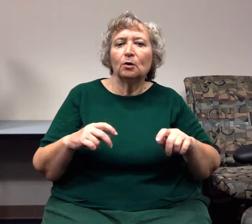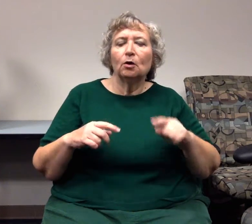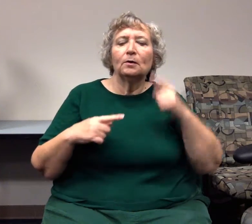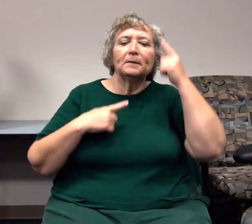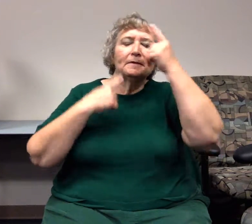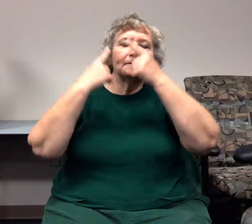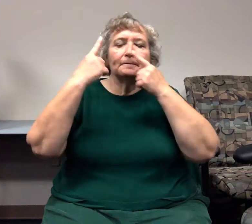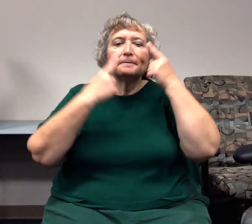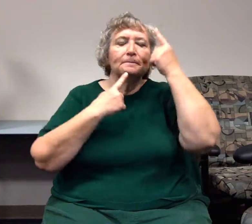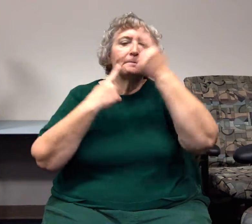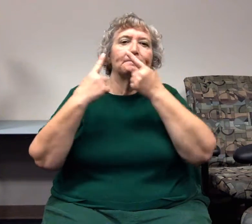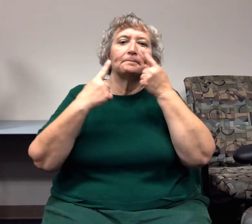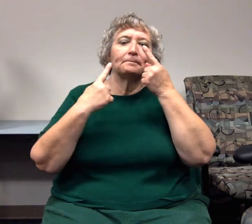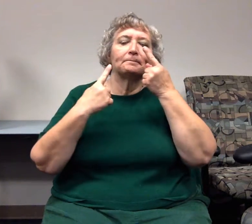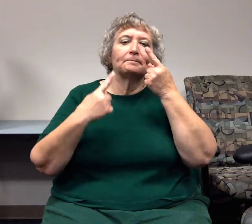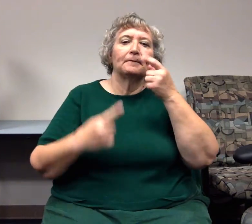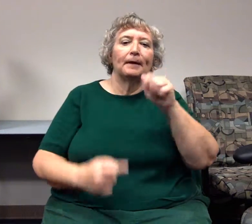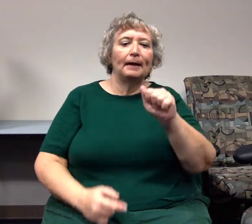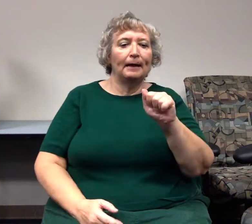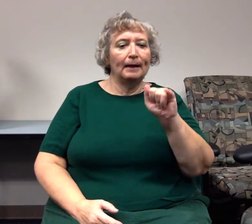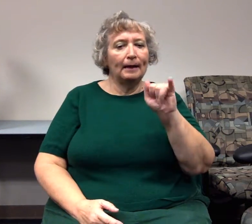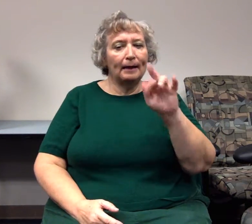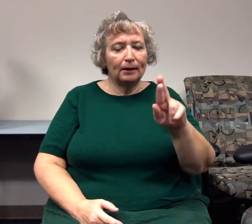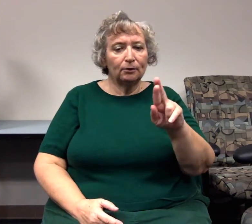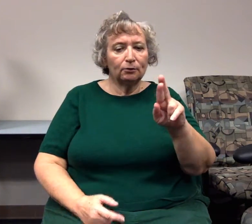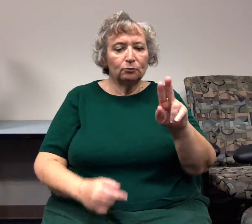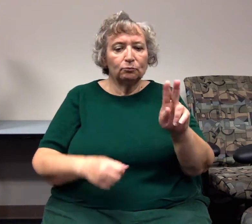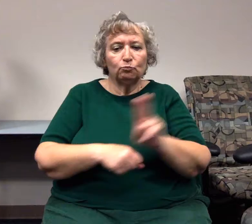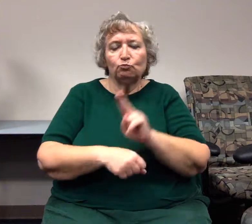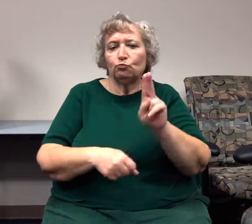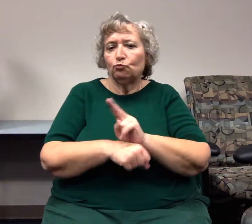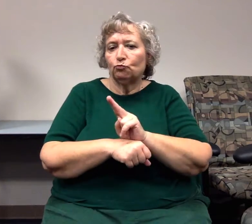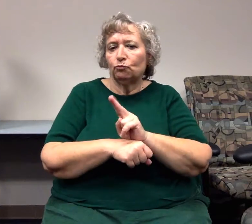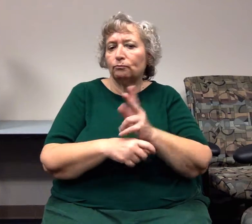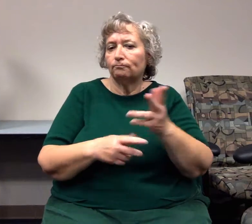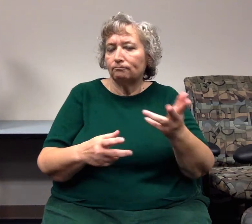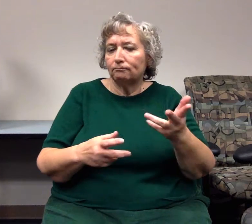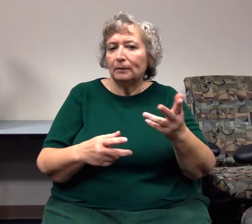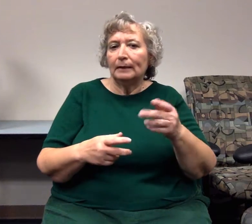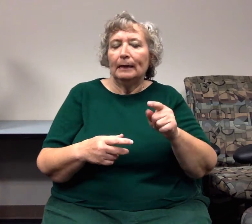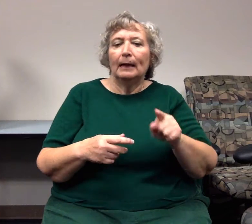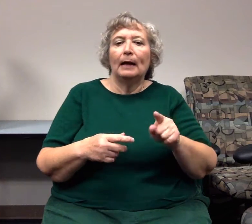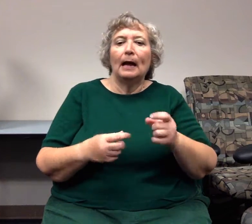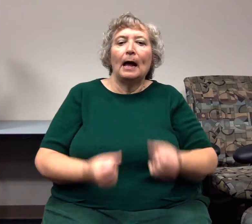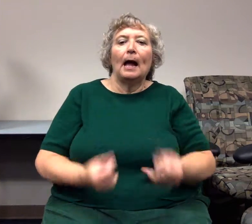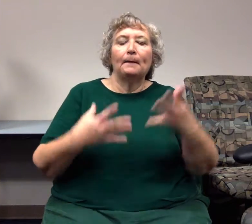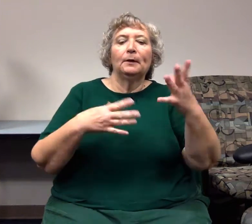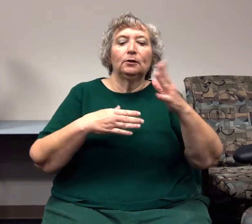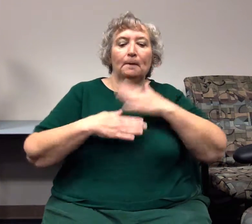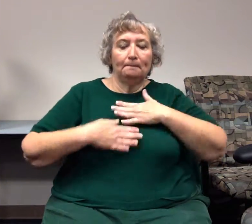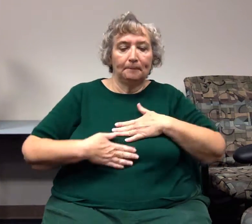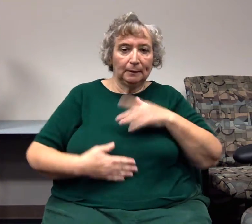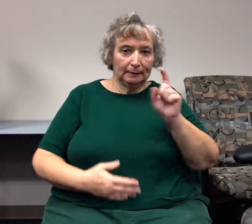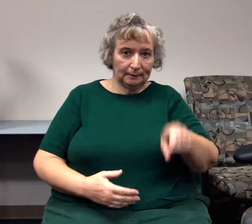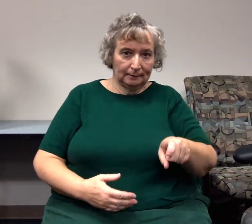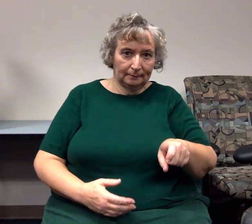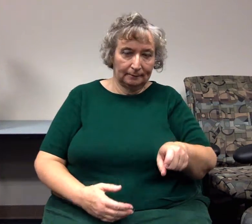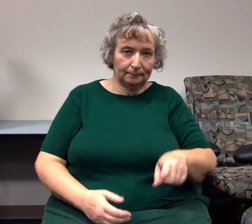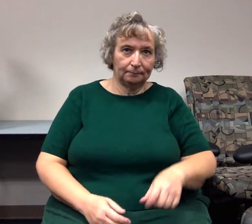how often we need oxygen in our bodies. So go ahead and start that right now. Boys and girls, when we did our